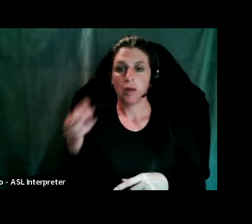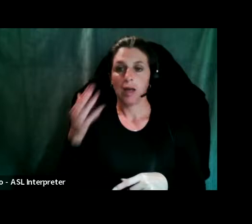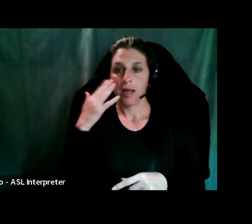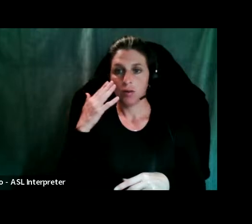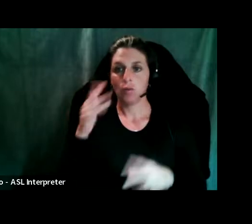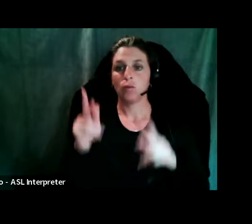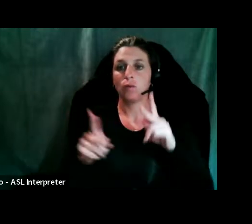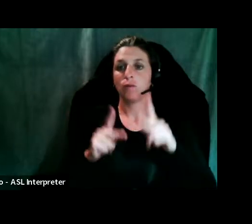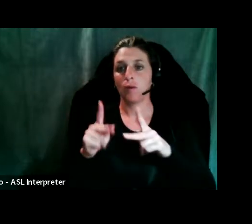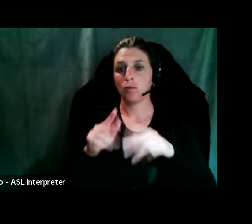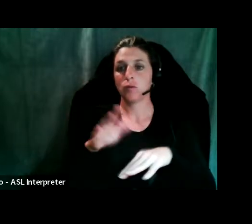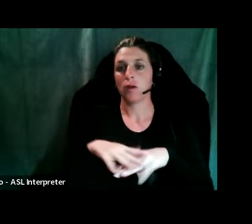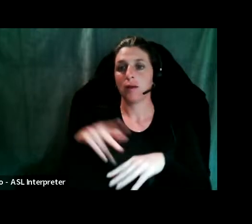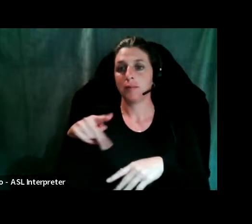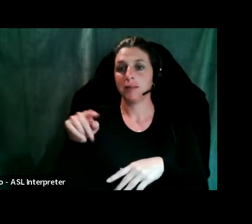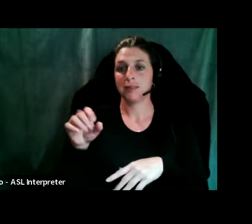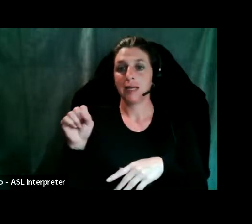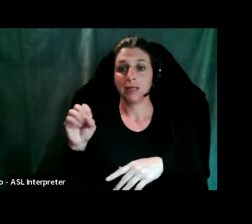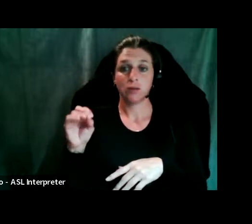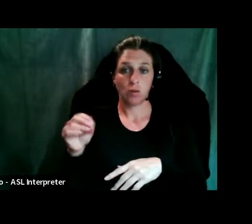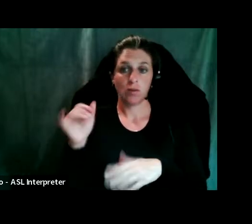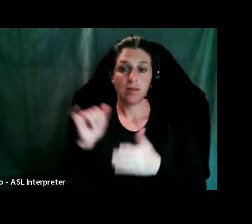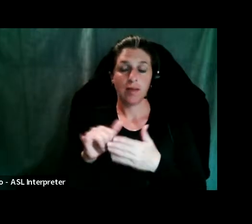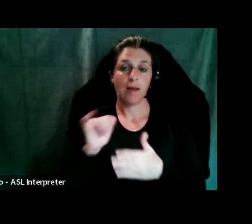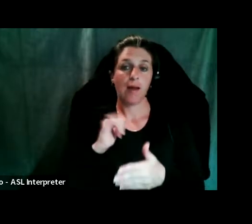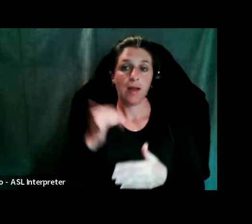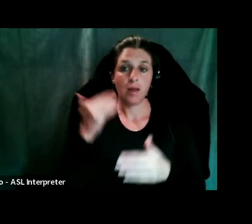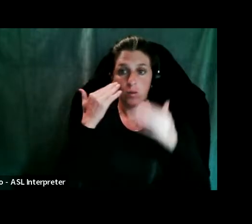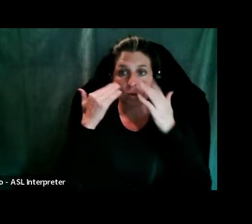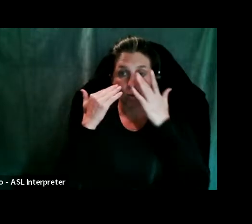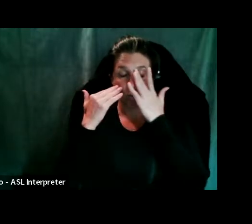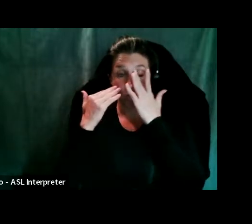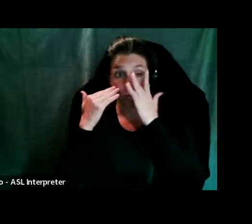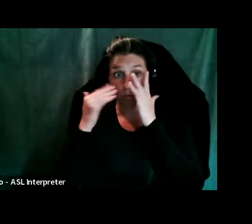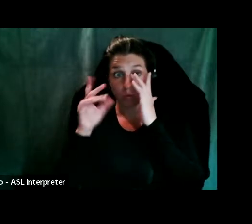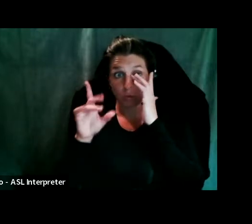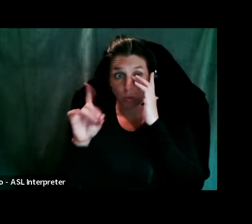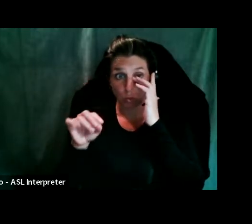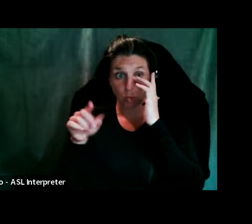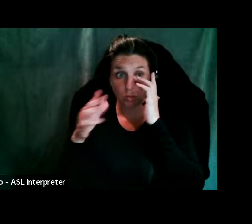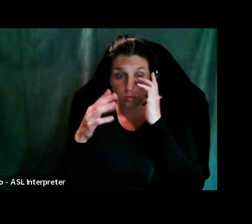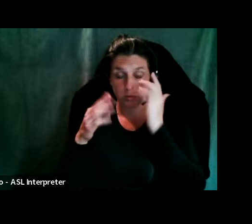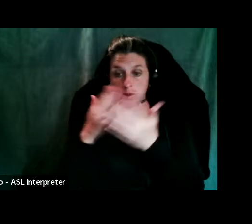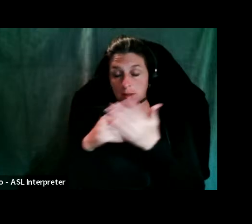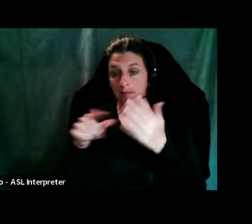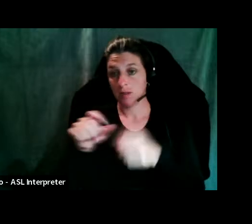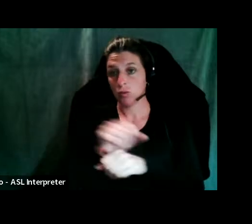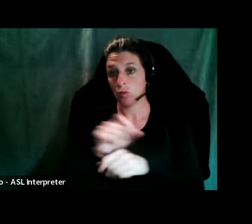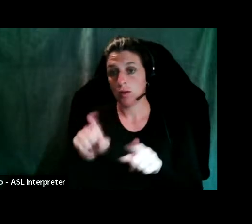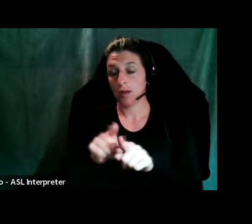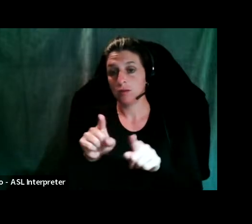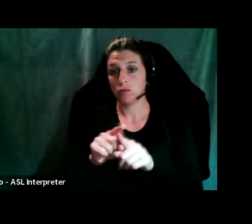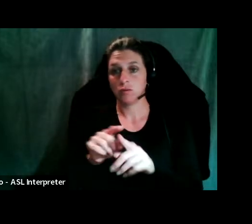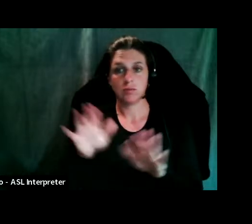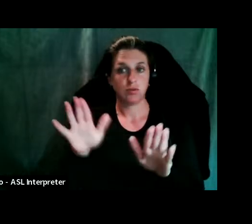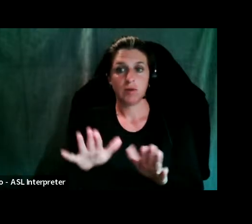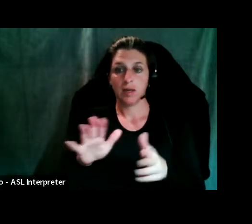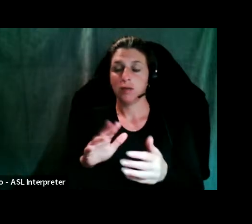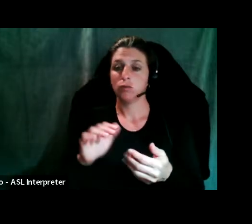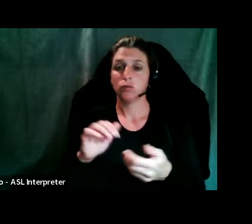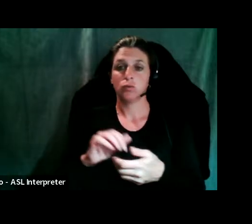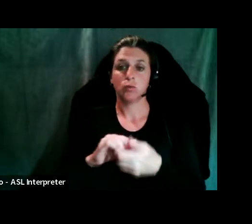folks on the PTSOs that I know that would do some of this type of work as well. So it'd be great to partner perhaps with some of